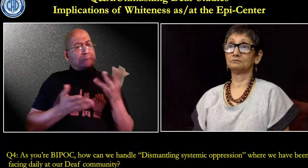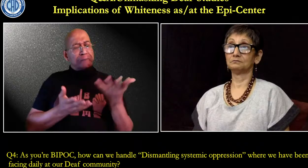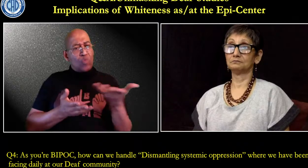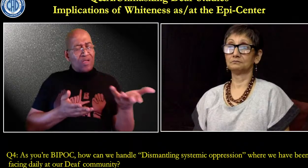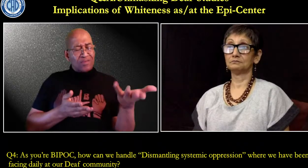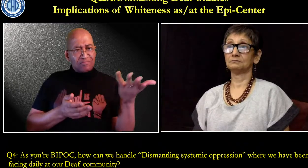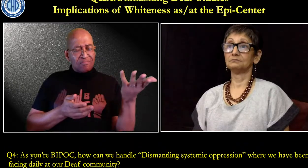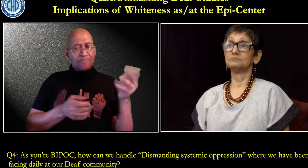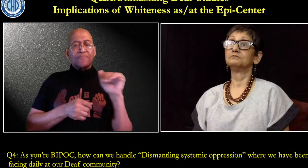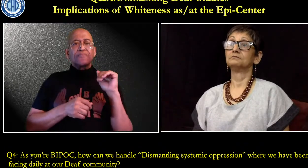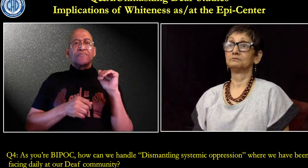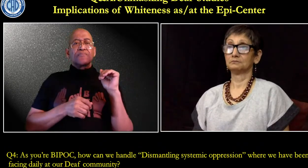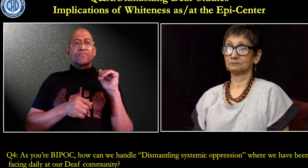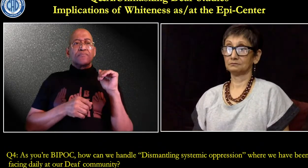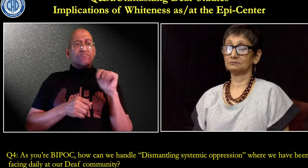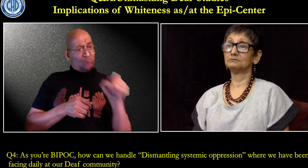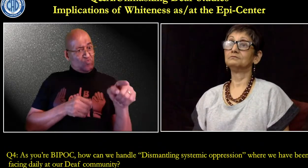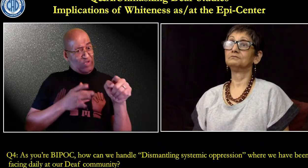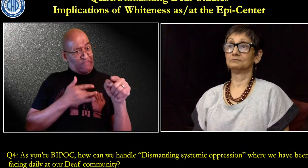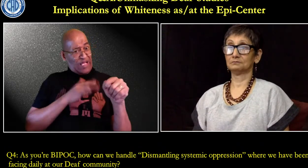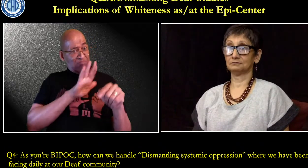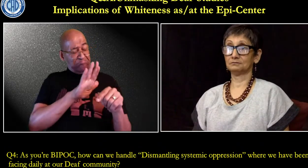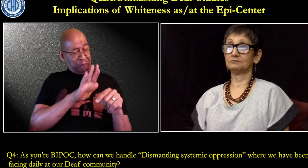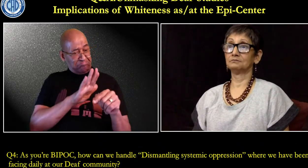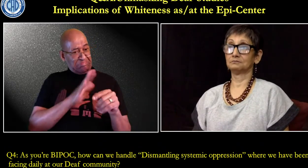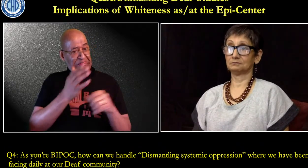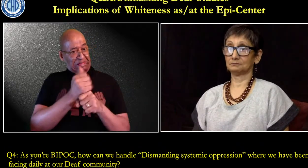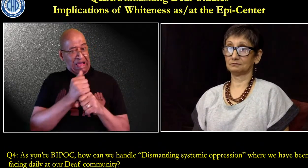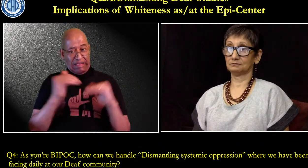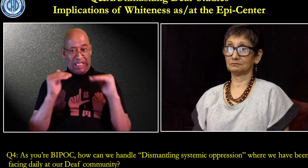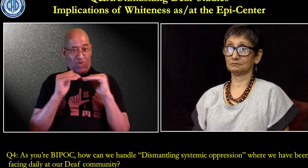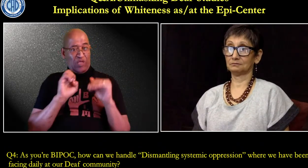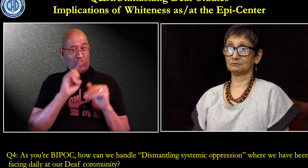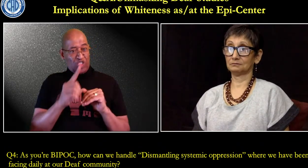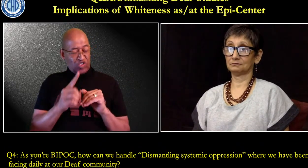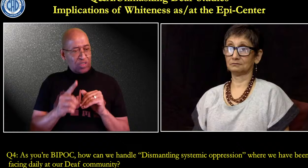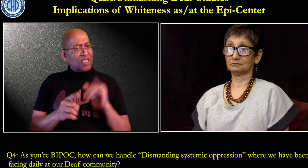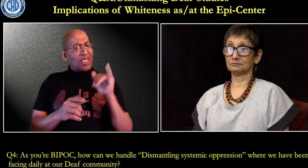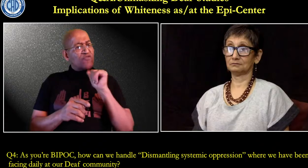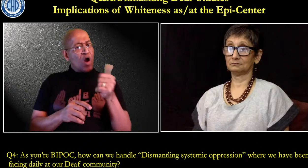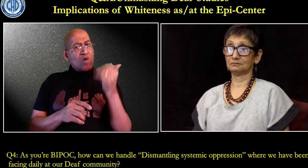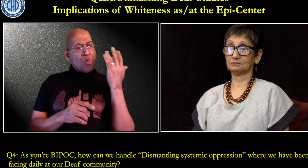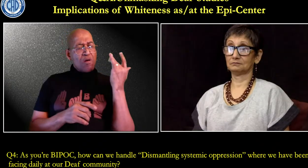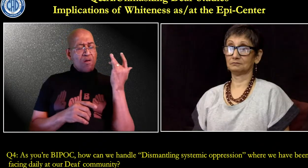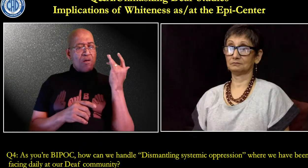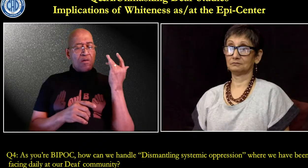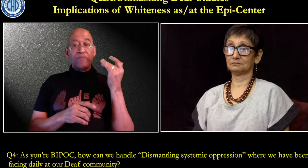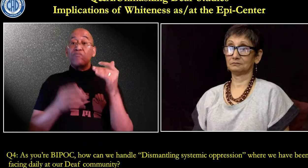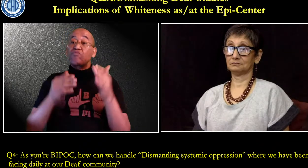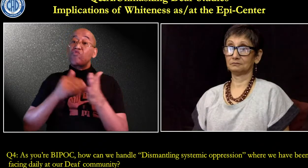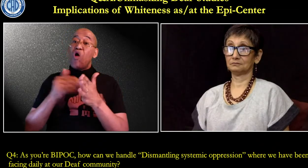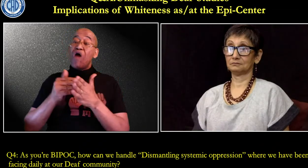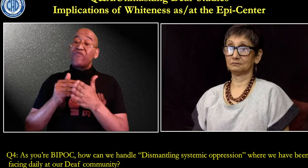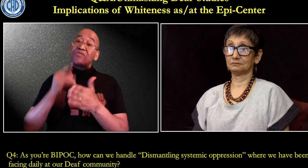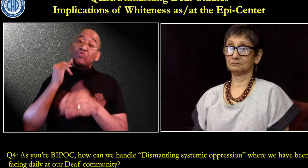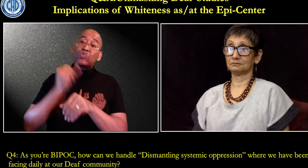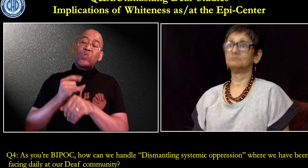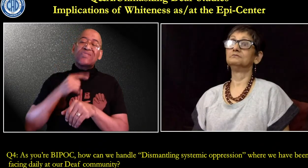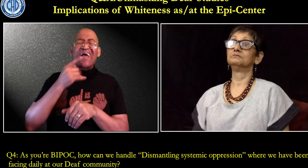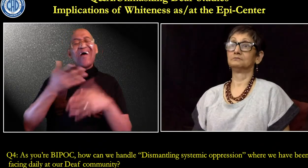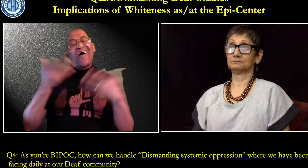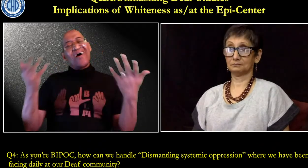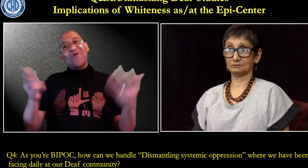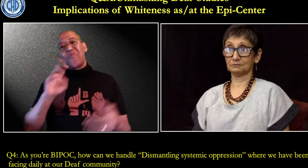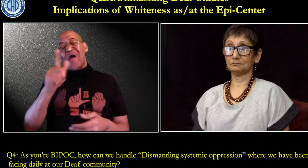that explanation. There's not necessarily need to get frustrated, but definitely get that equality and